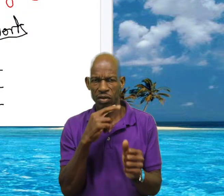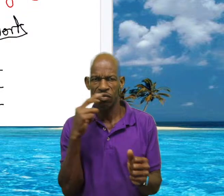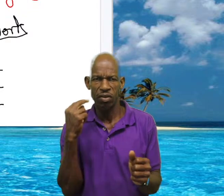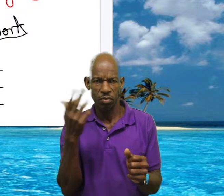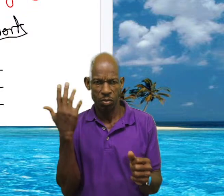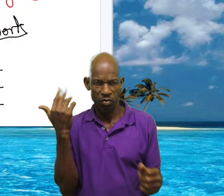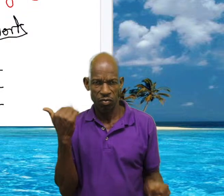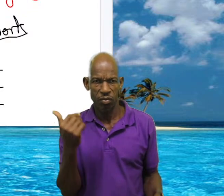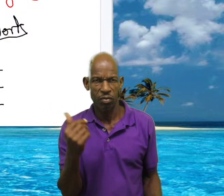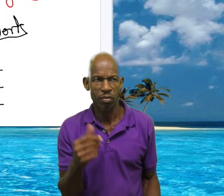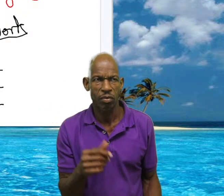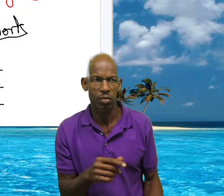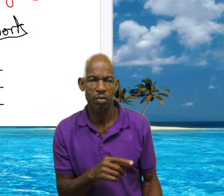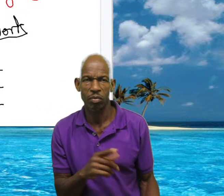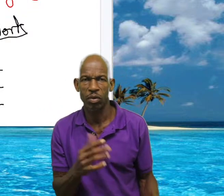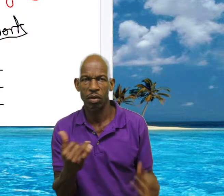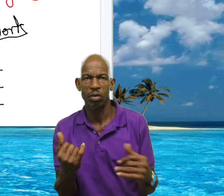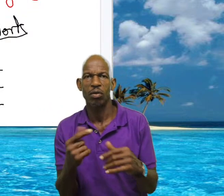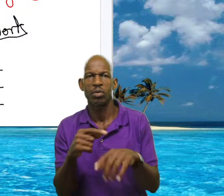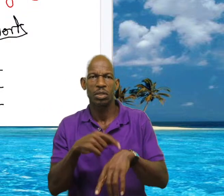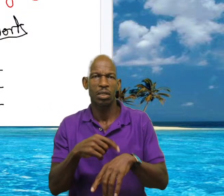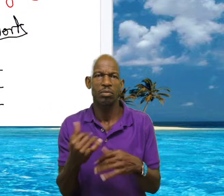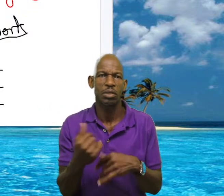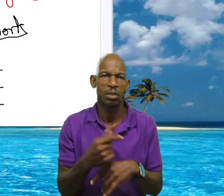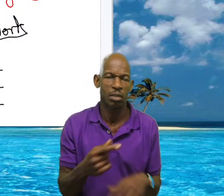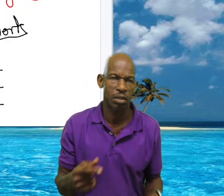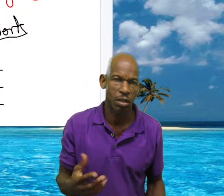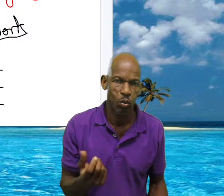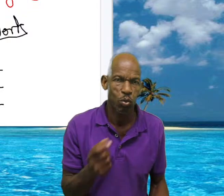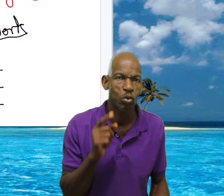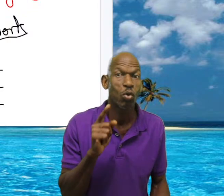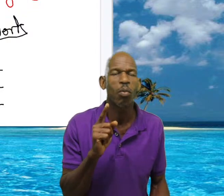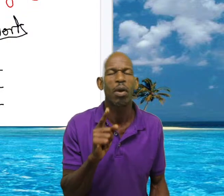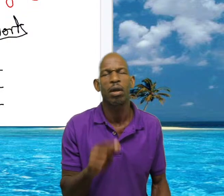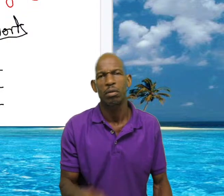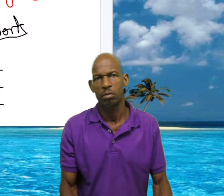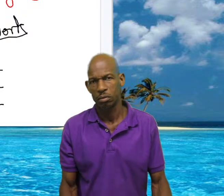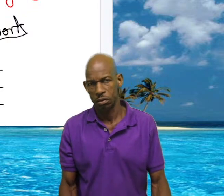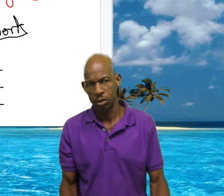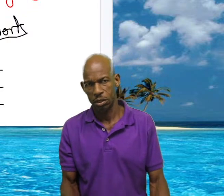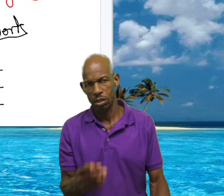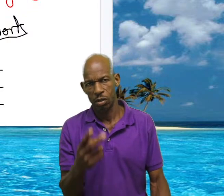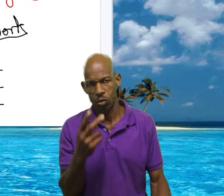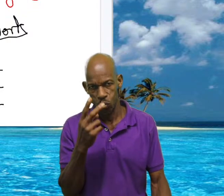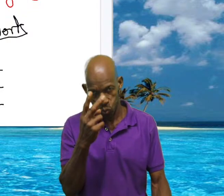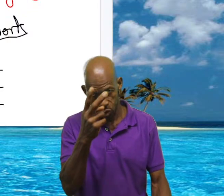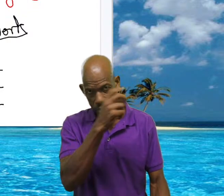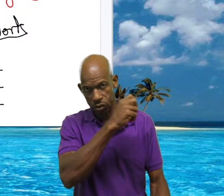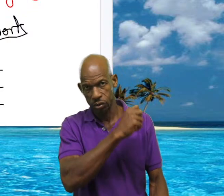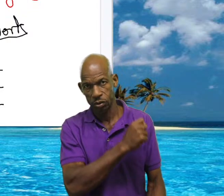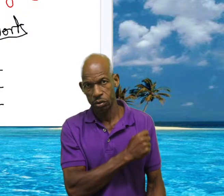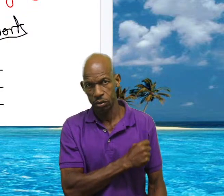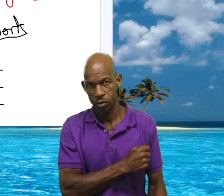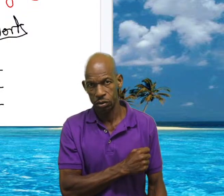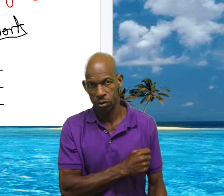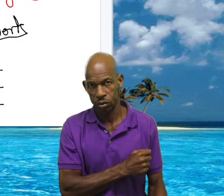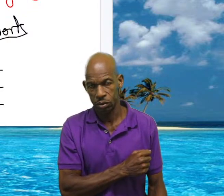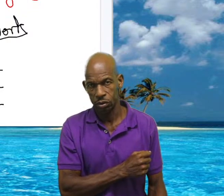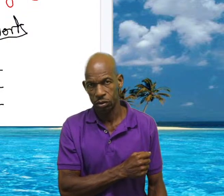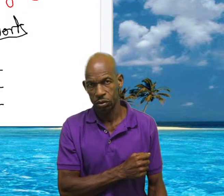But based on our timing, I want you all to just go over what was done so that you can put words in order to make a